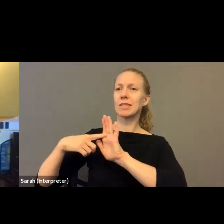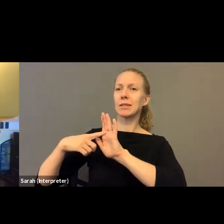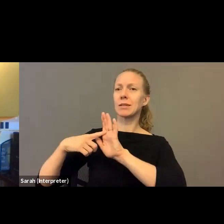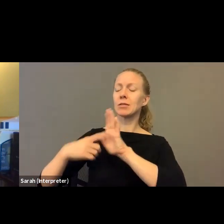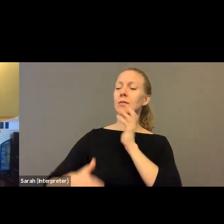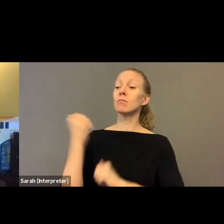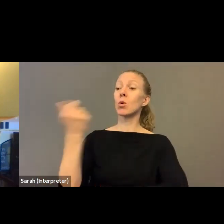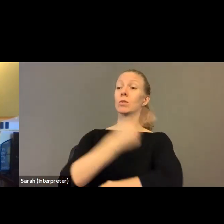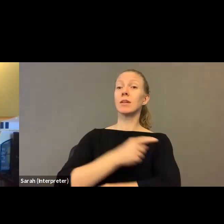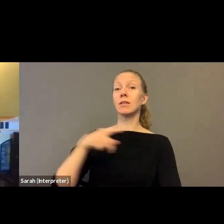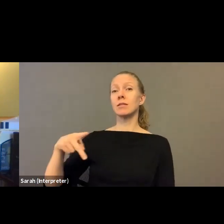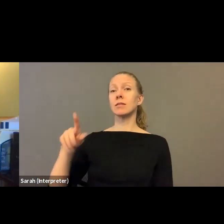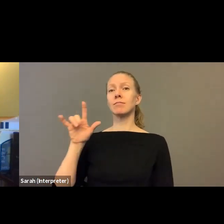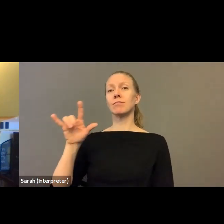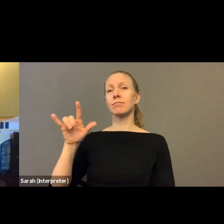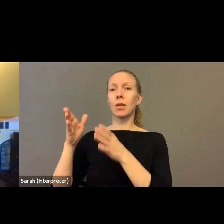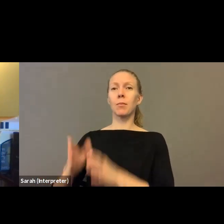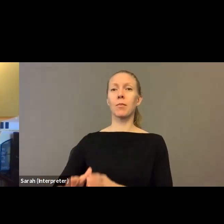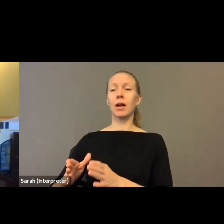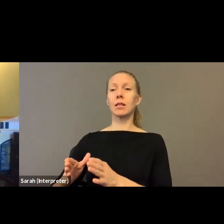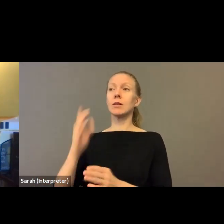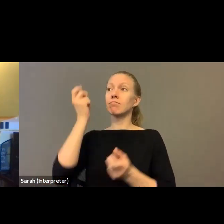the signs and nobody dies.